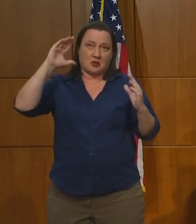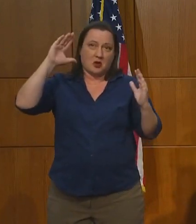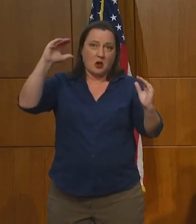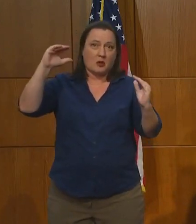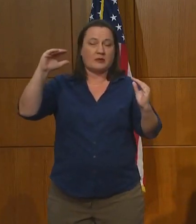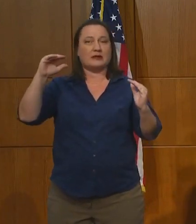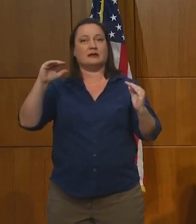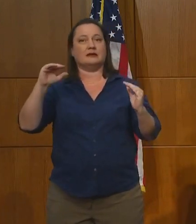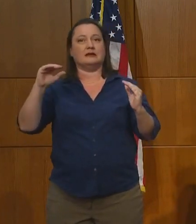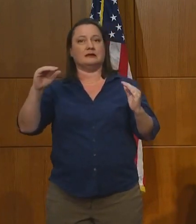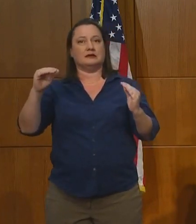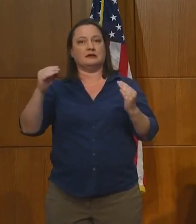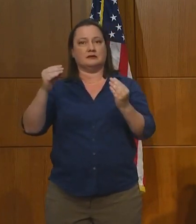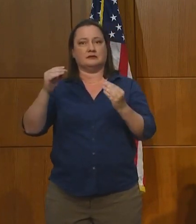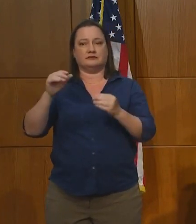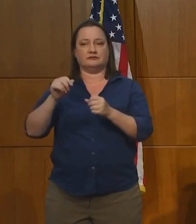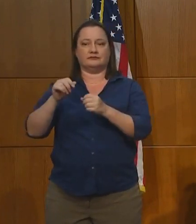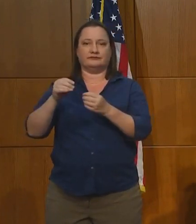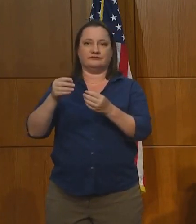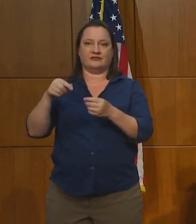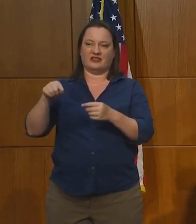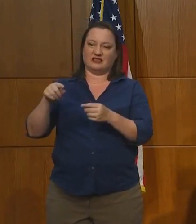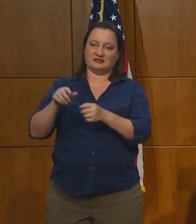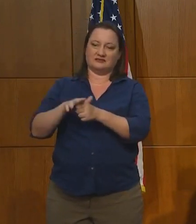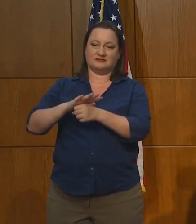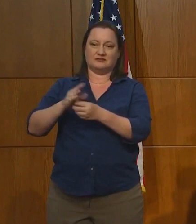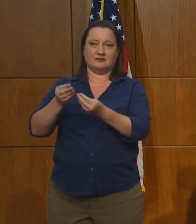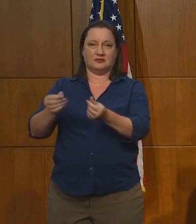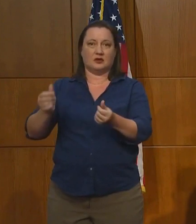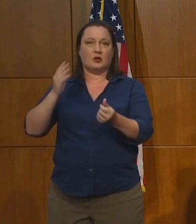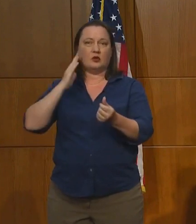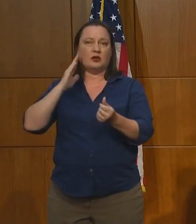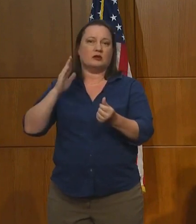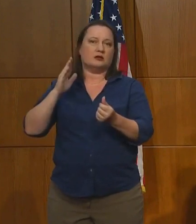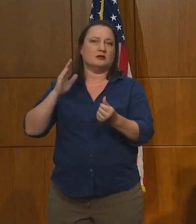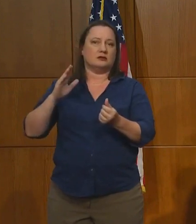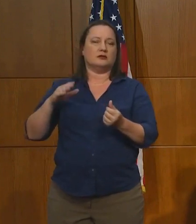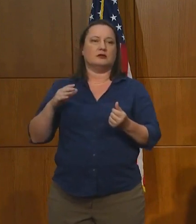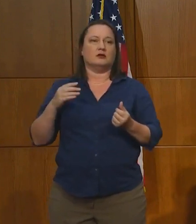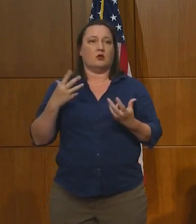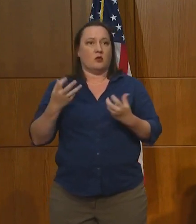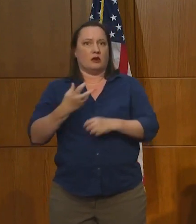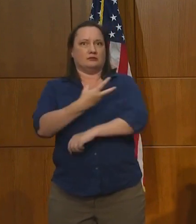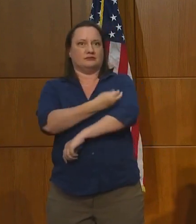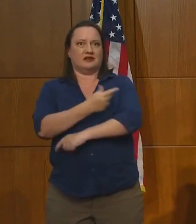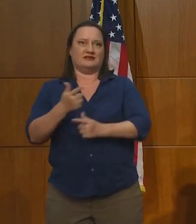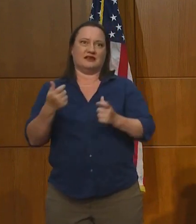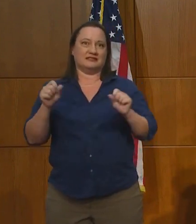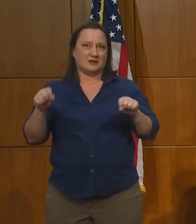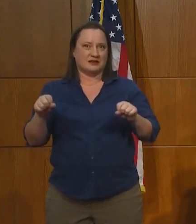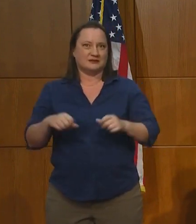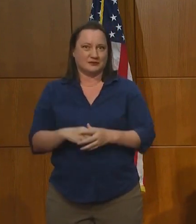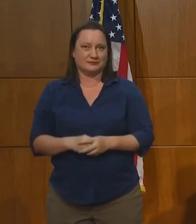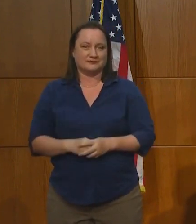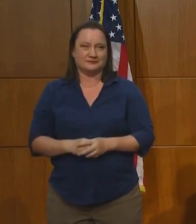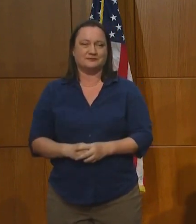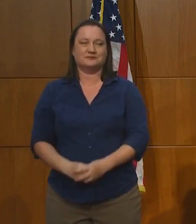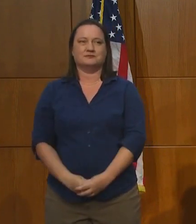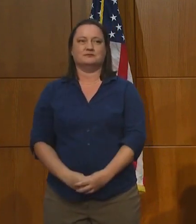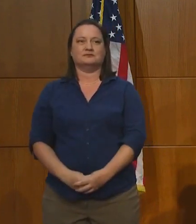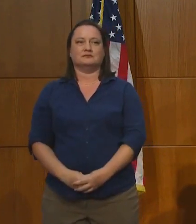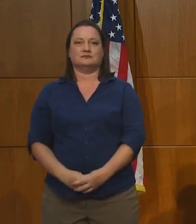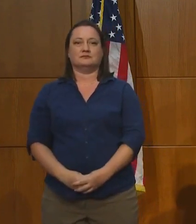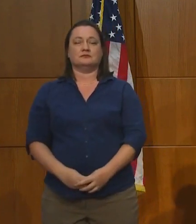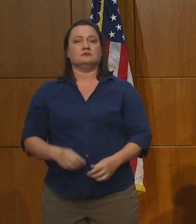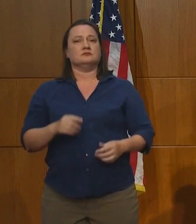away. We're hopeful that a vaccination, comes out as soon as possible. There was talk, as you know,